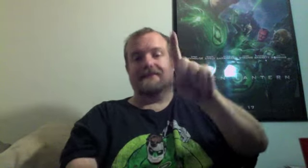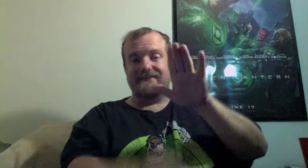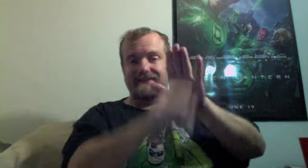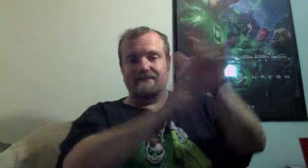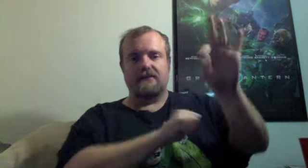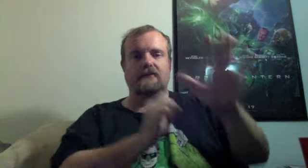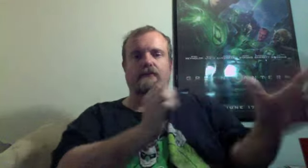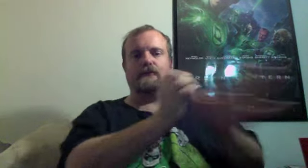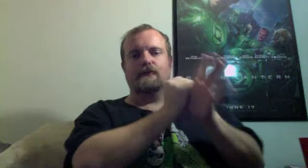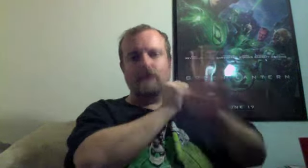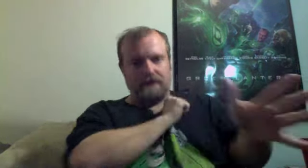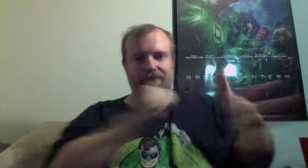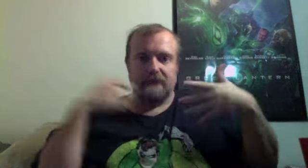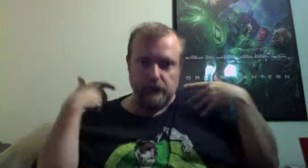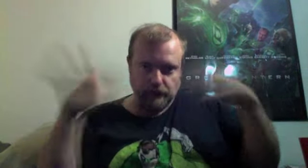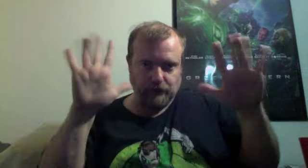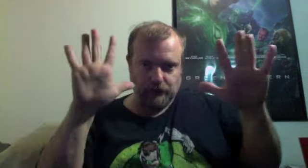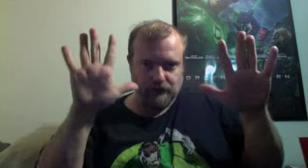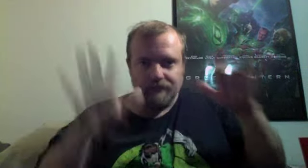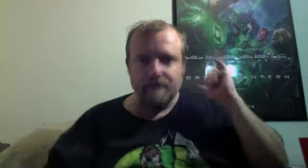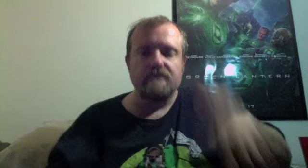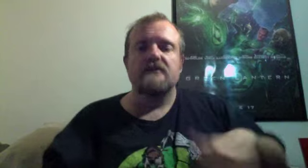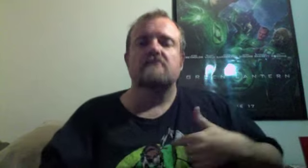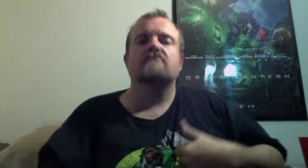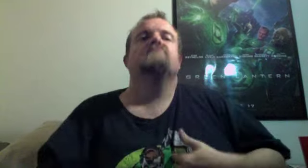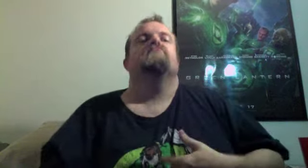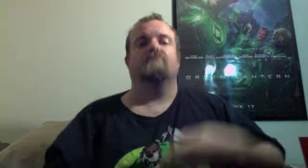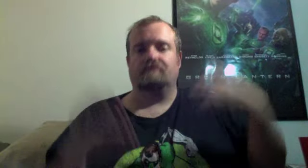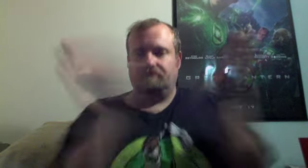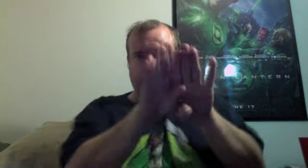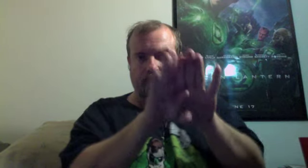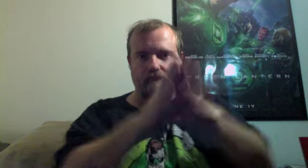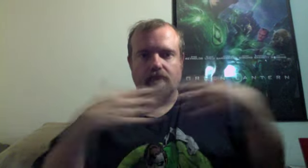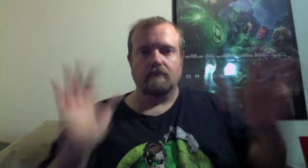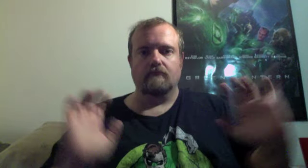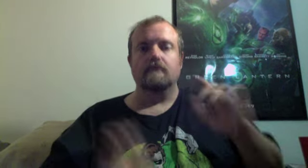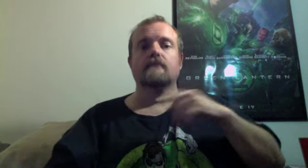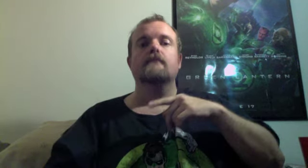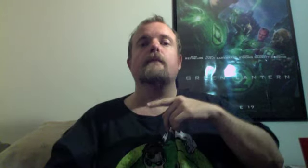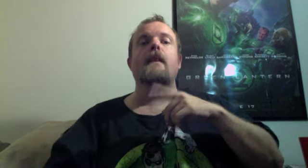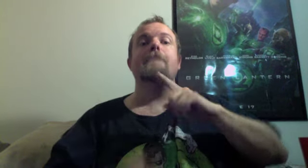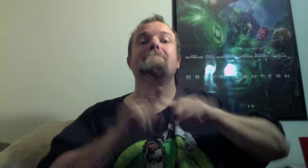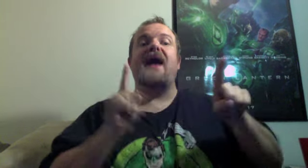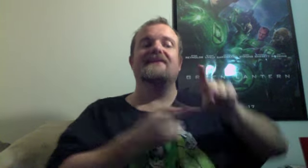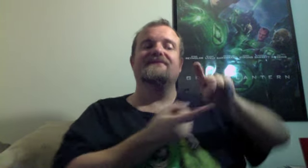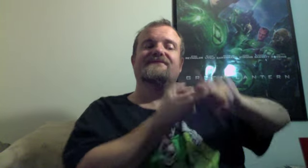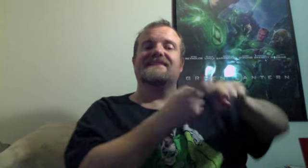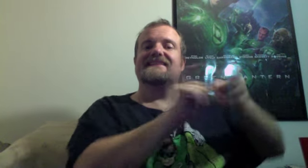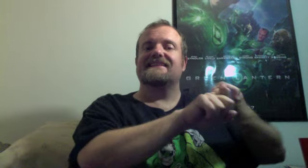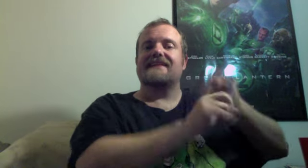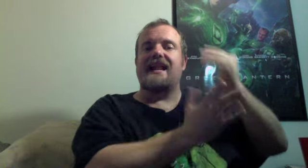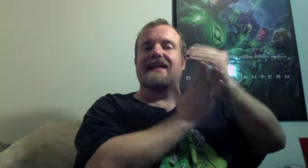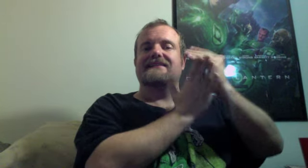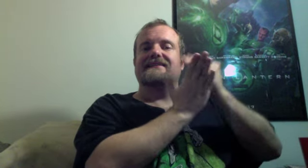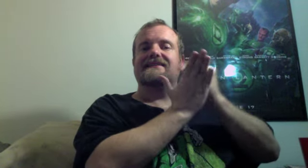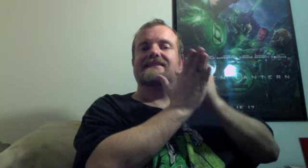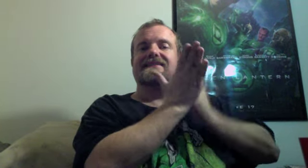company name. Next, workers smooth and bevel the edges using a sander outfitted with a special belt for